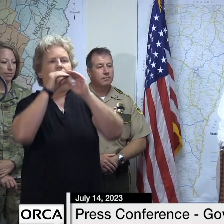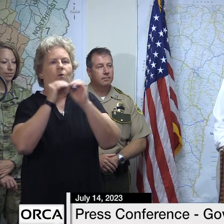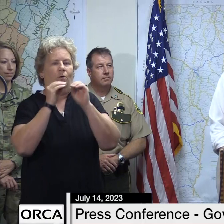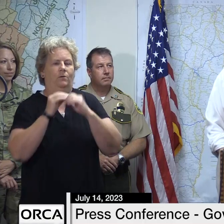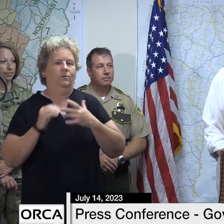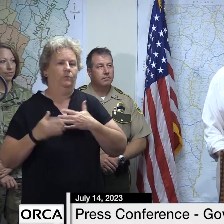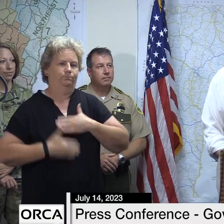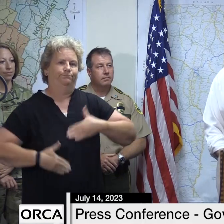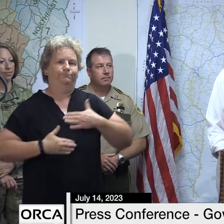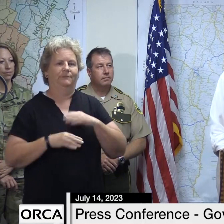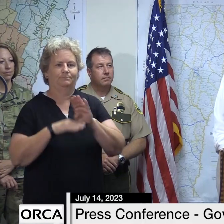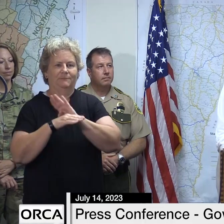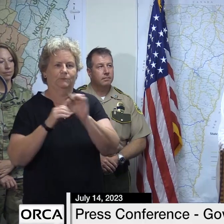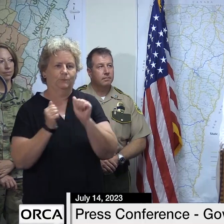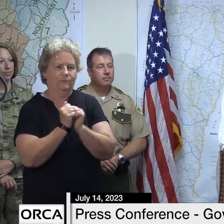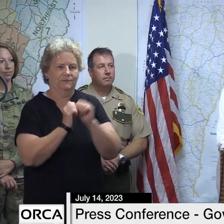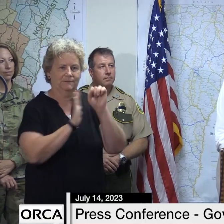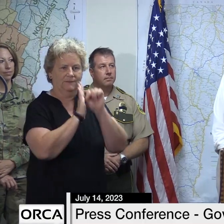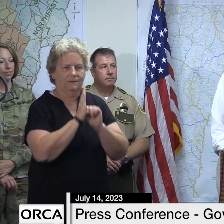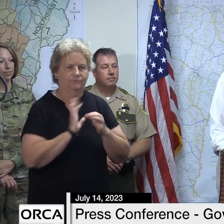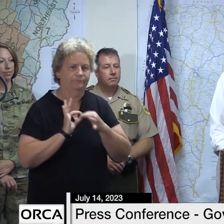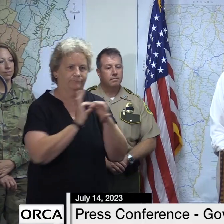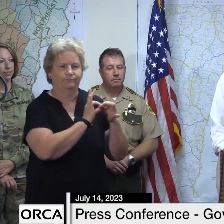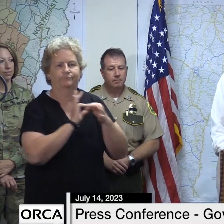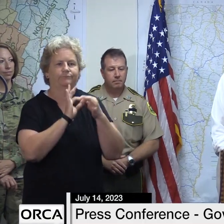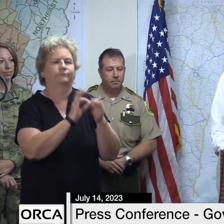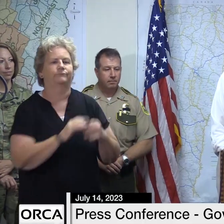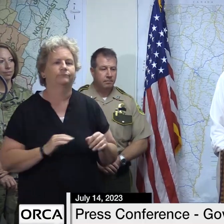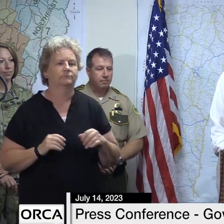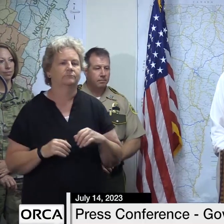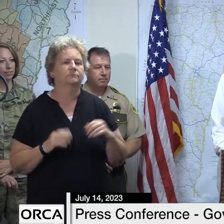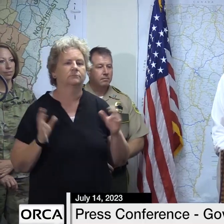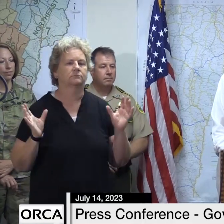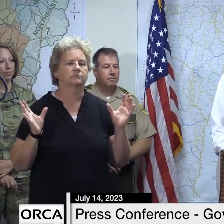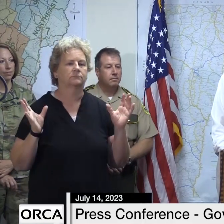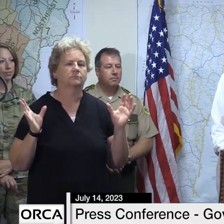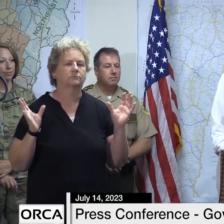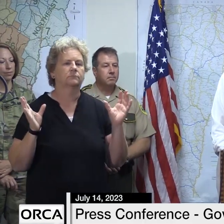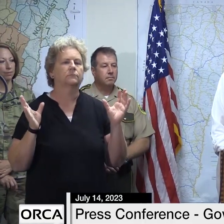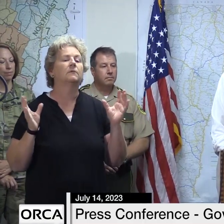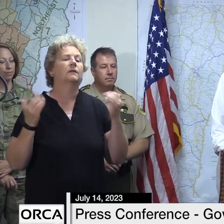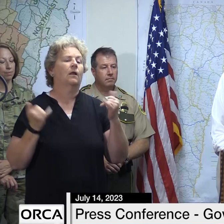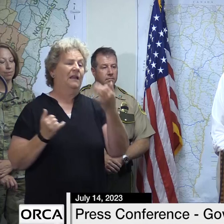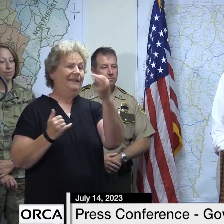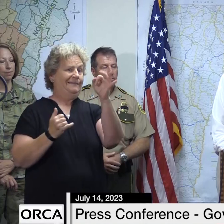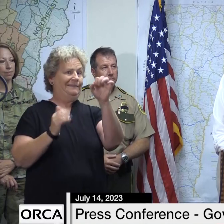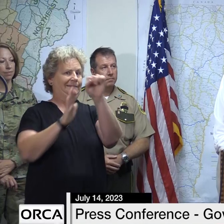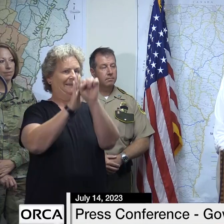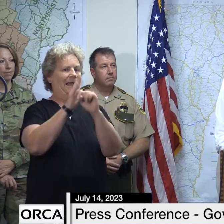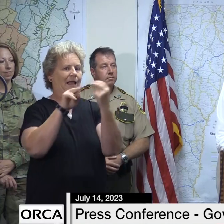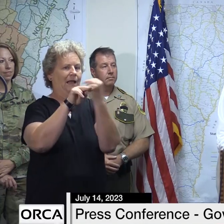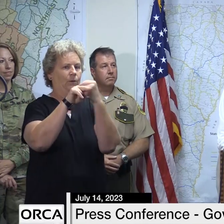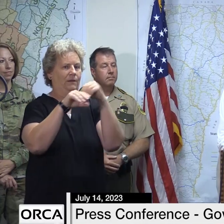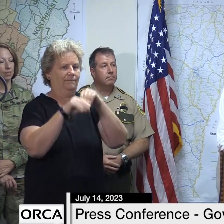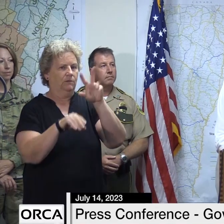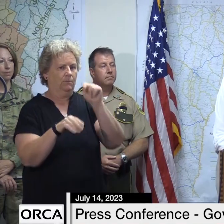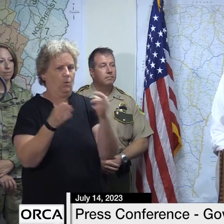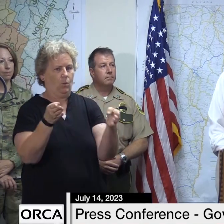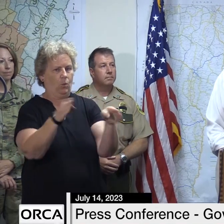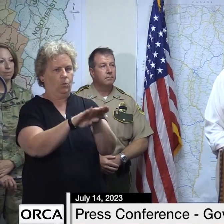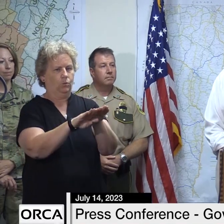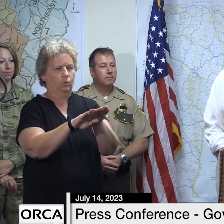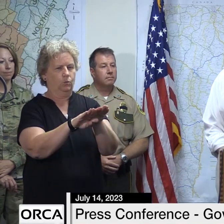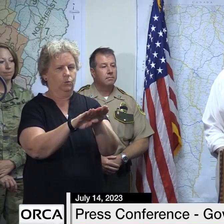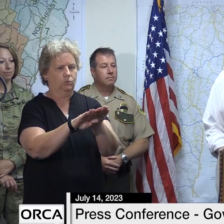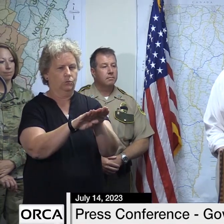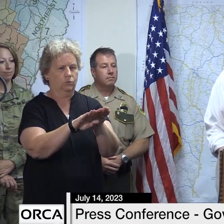There remain 19 state roads fully closed. 9 roads are partially